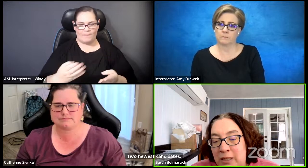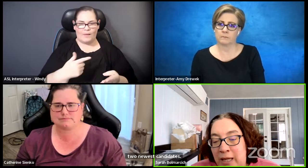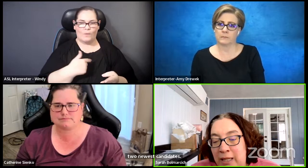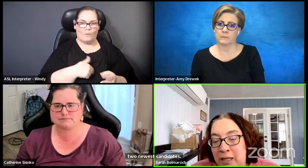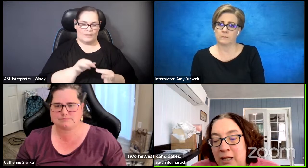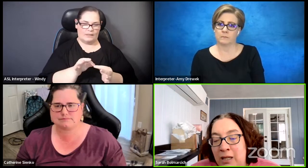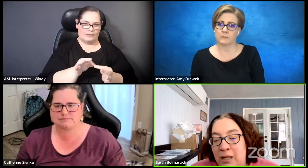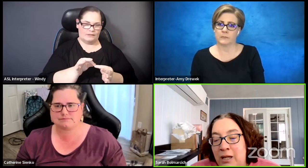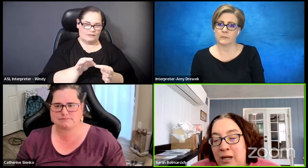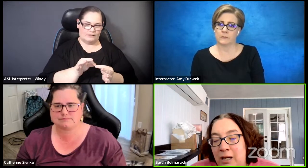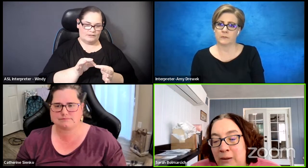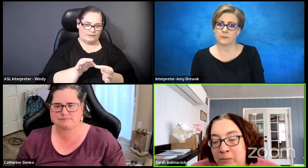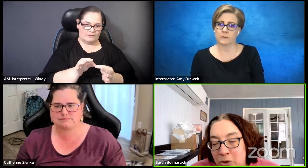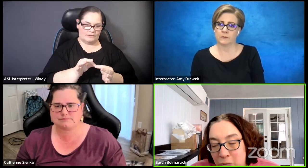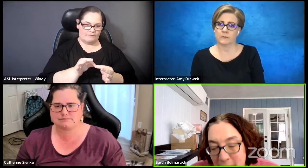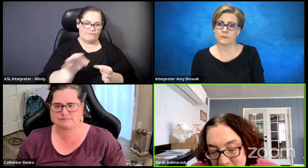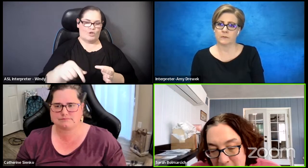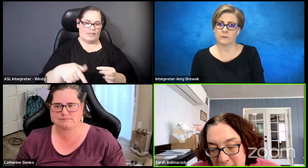until we can get